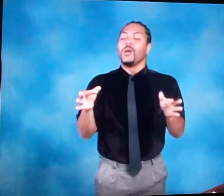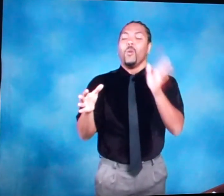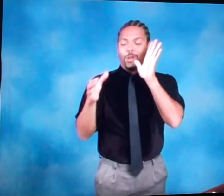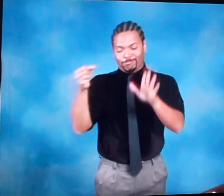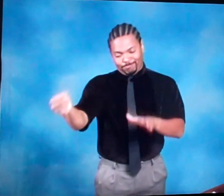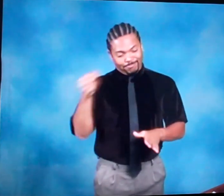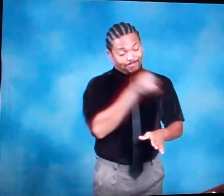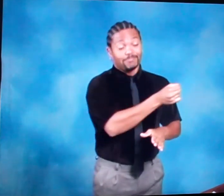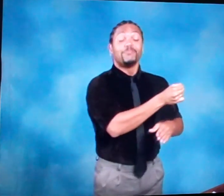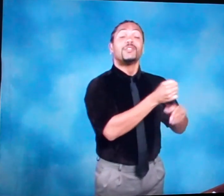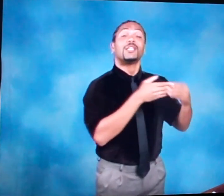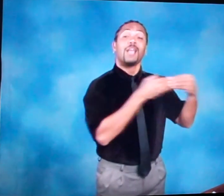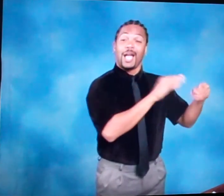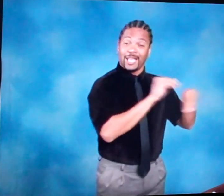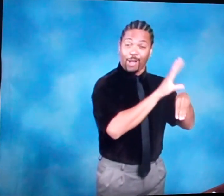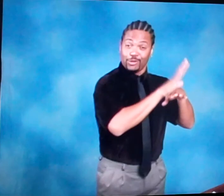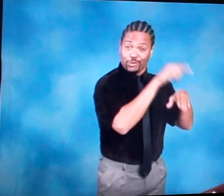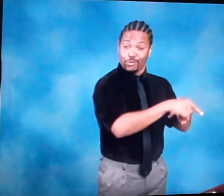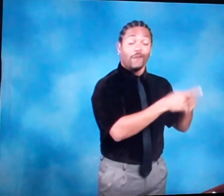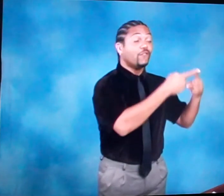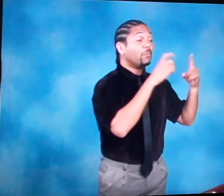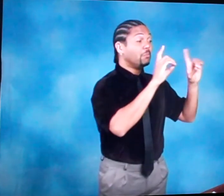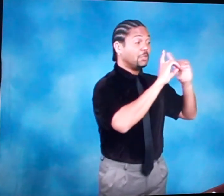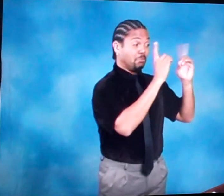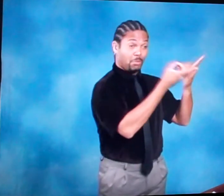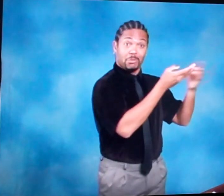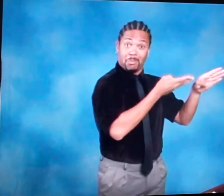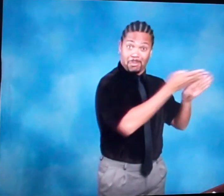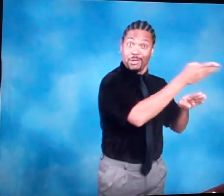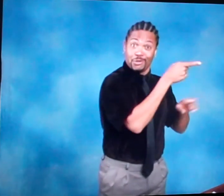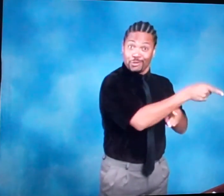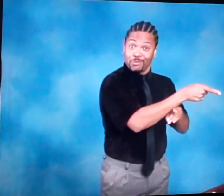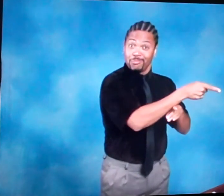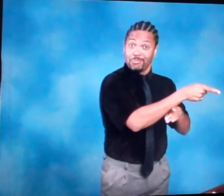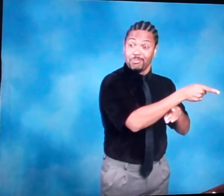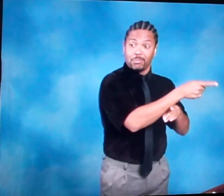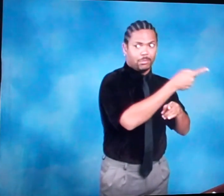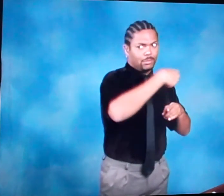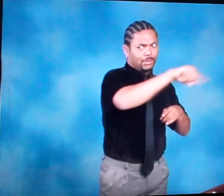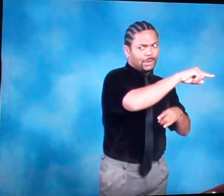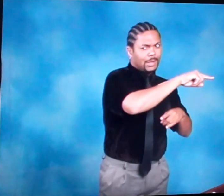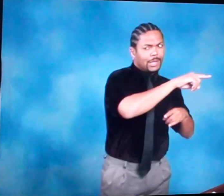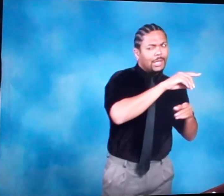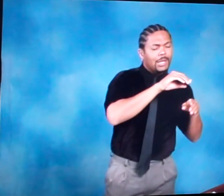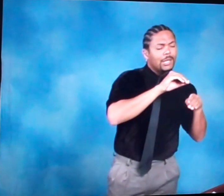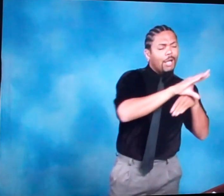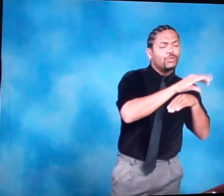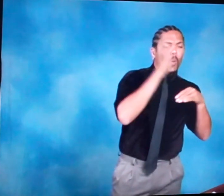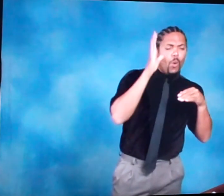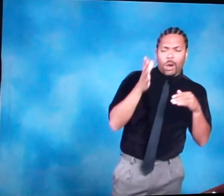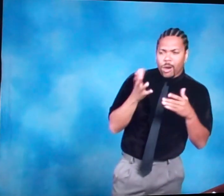So if you've already figured out your major, you'll go to the guidance counselor, and then you'll go to